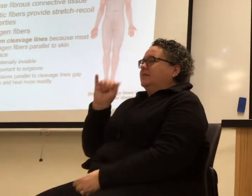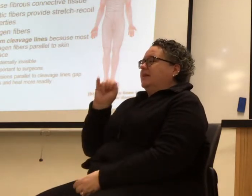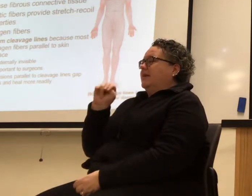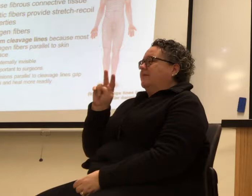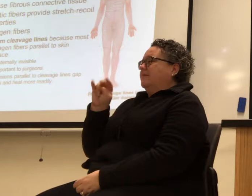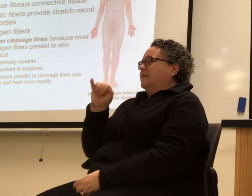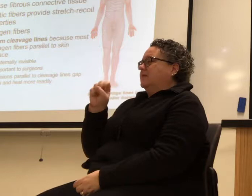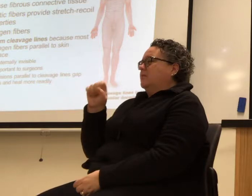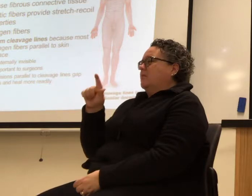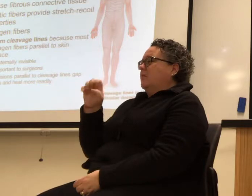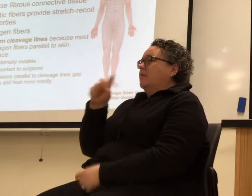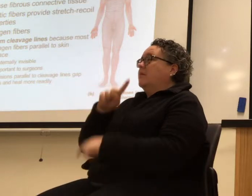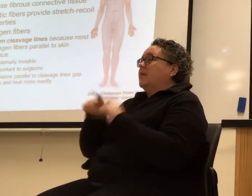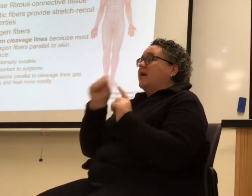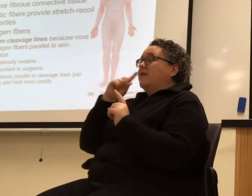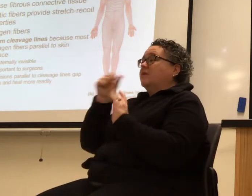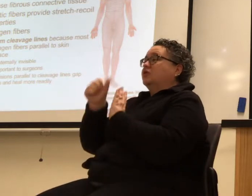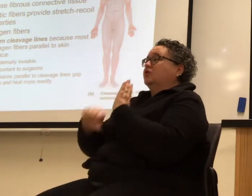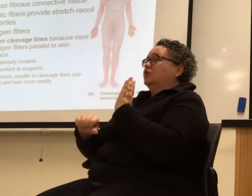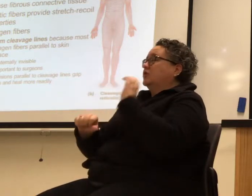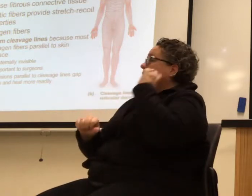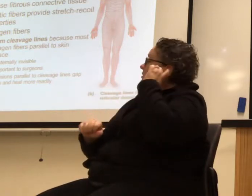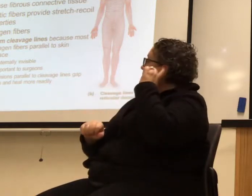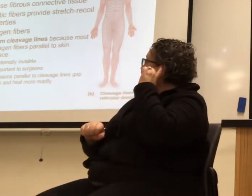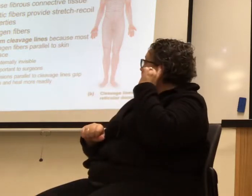but for surgeons,